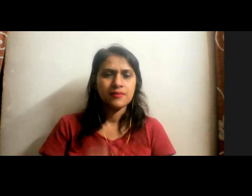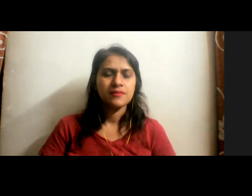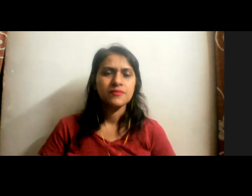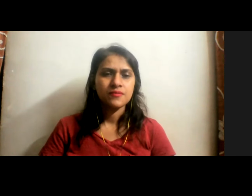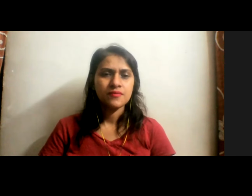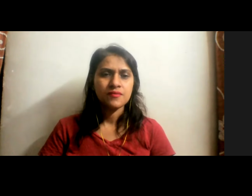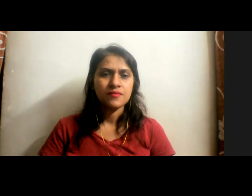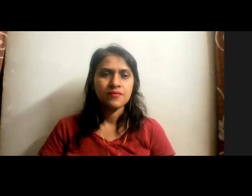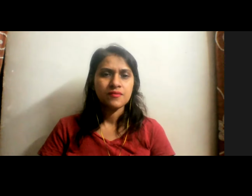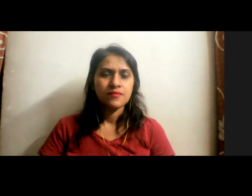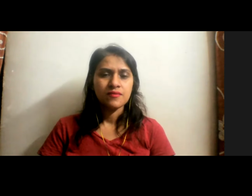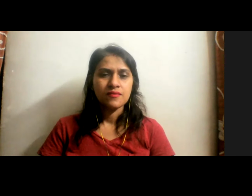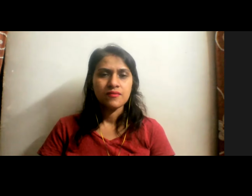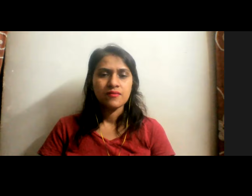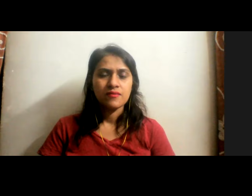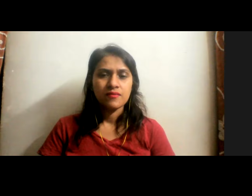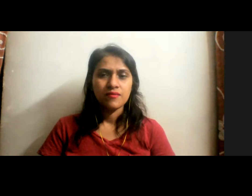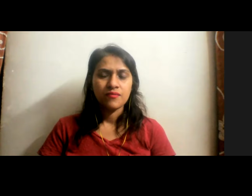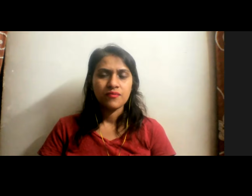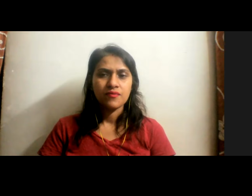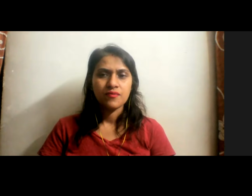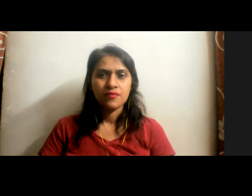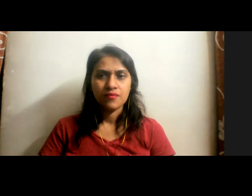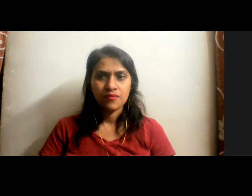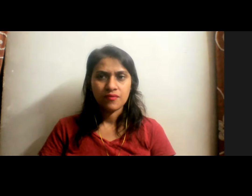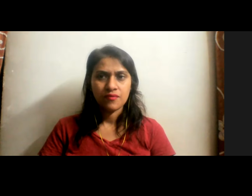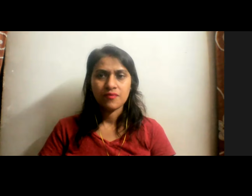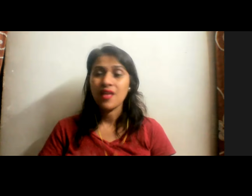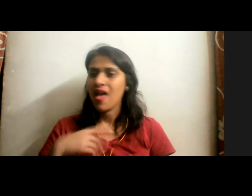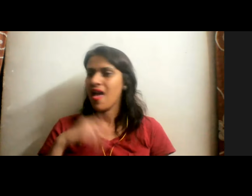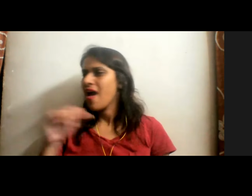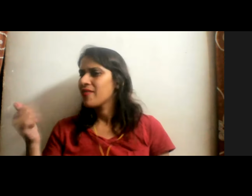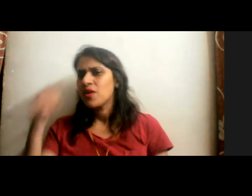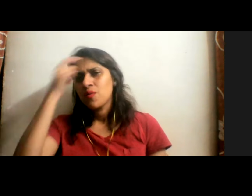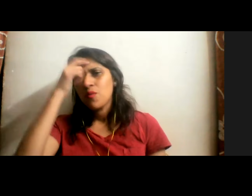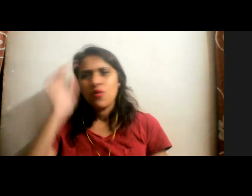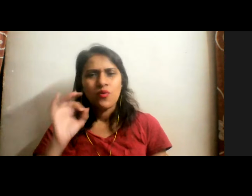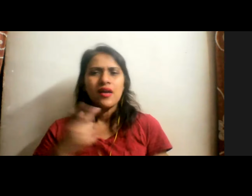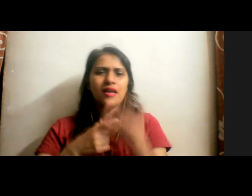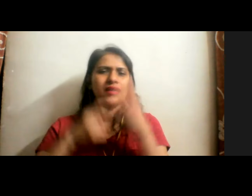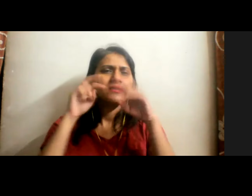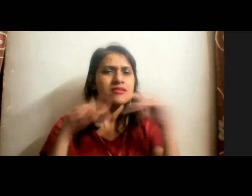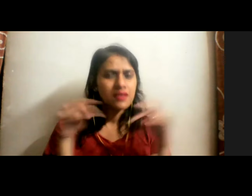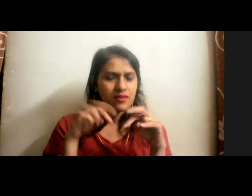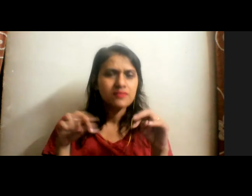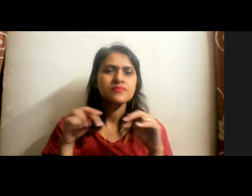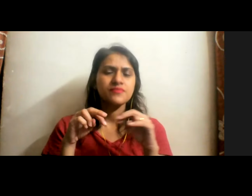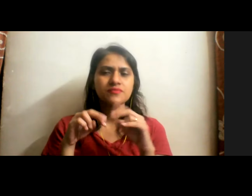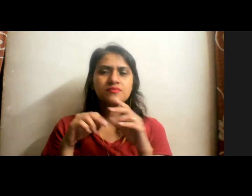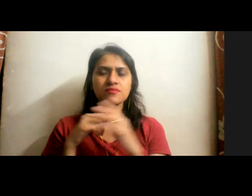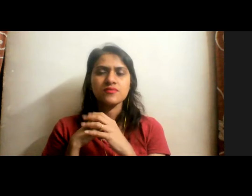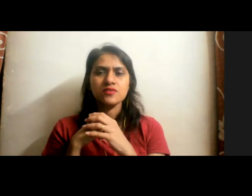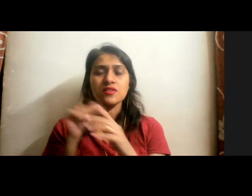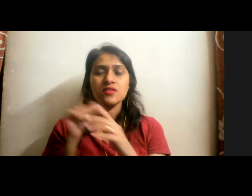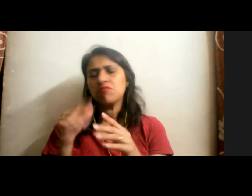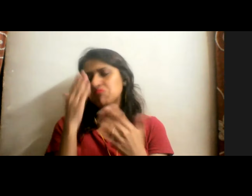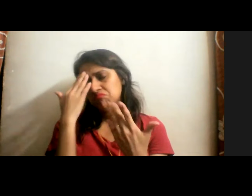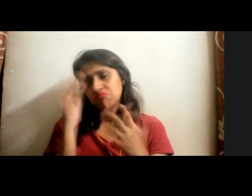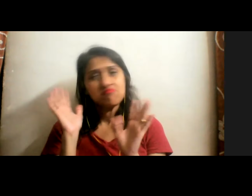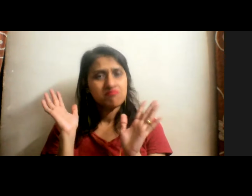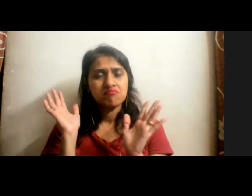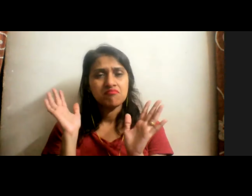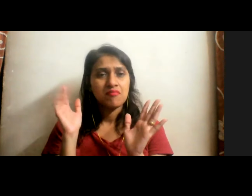as a maybe because I do not have any other issues, I can only research on maybe I don't know,